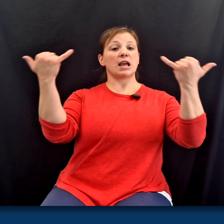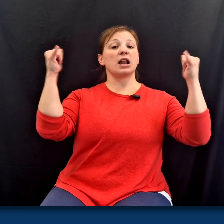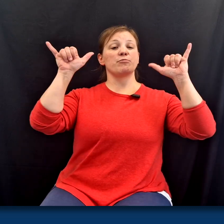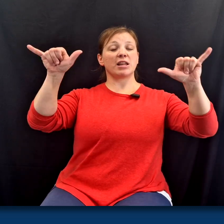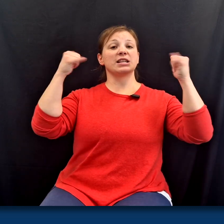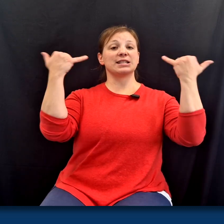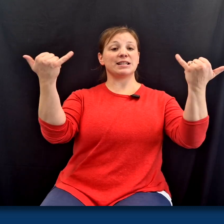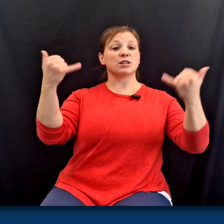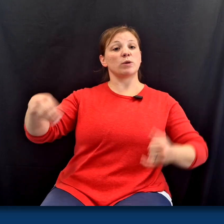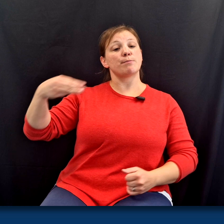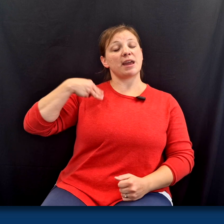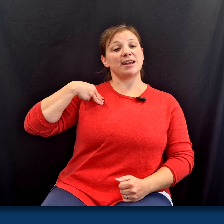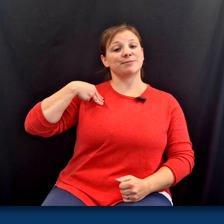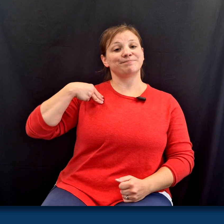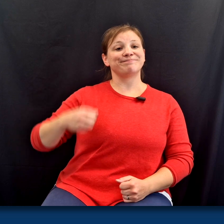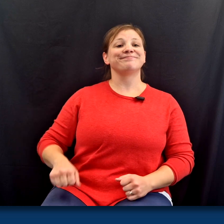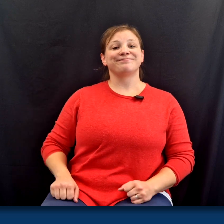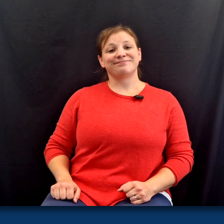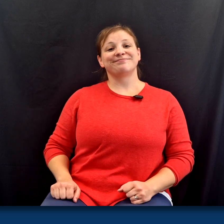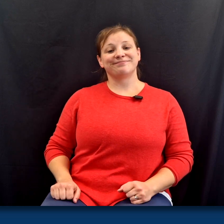to celebrate the seasons with me.